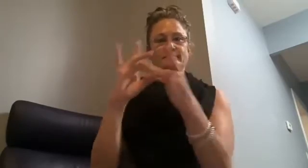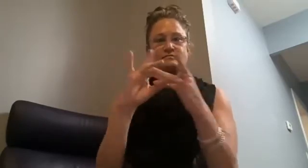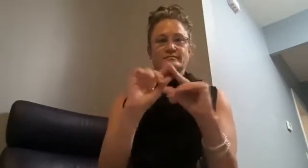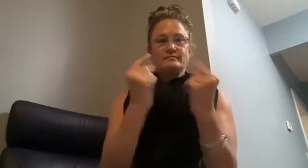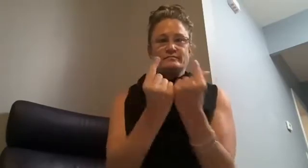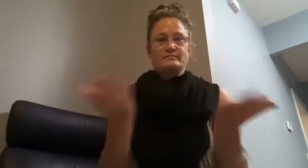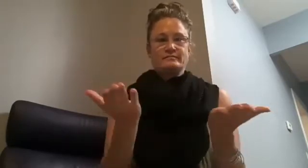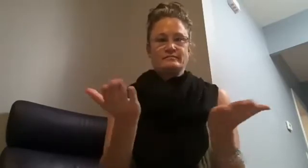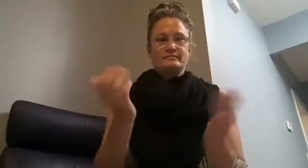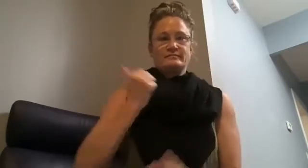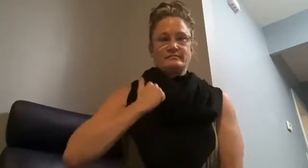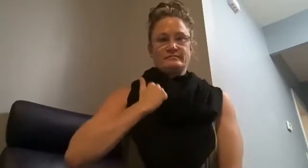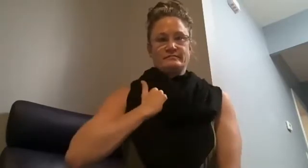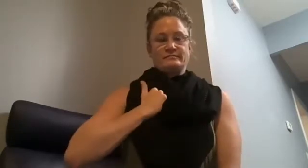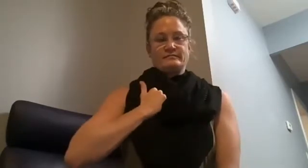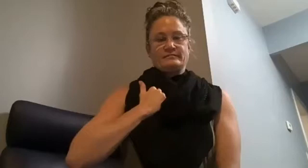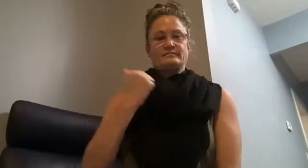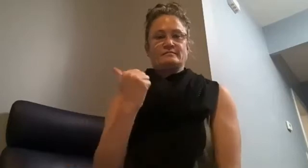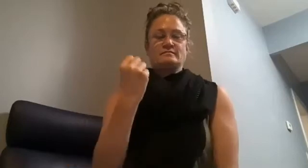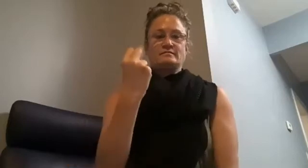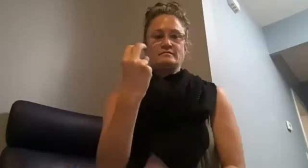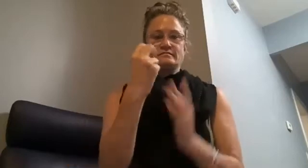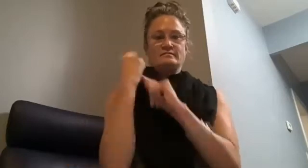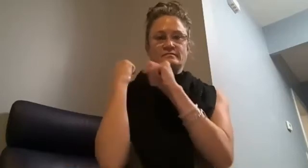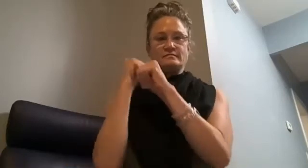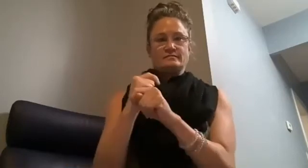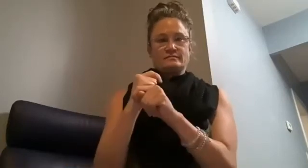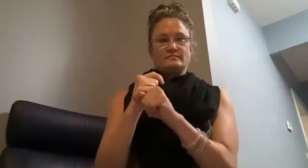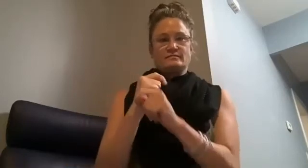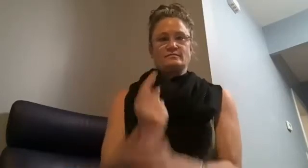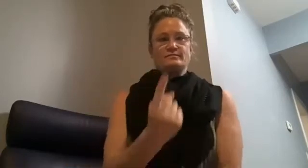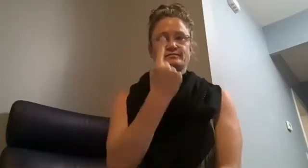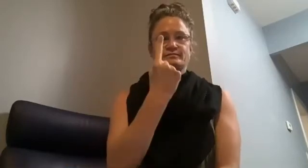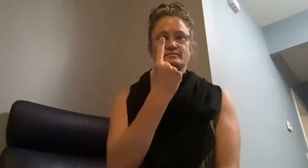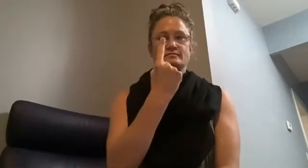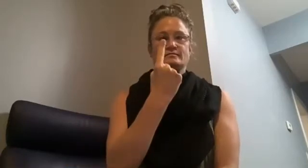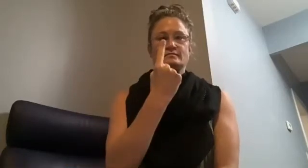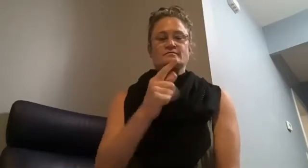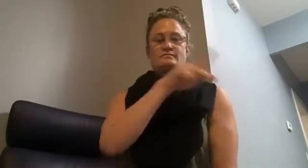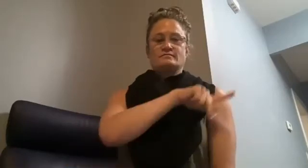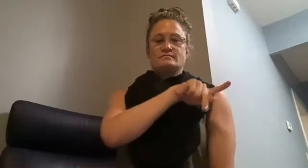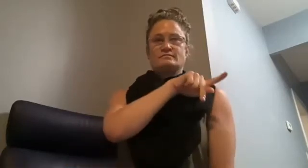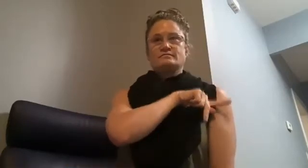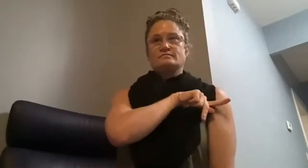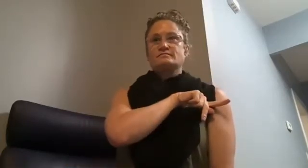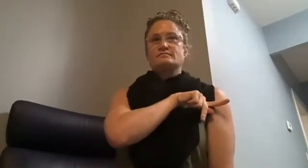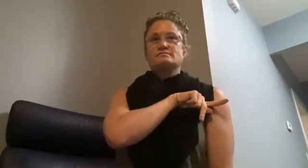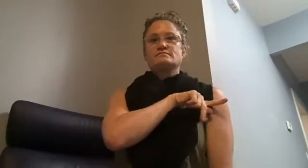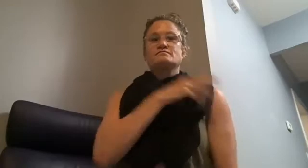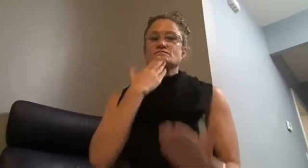Canada. The 12 traditions. 1, our common welfare should come first. Personal welfare depends upon AA unity.